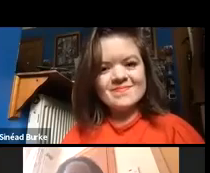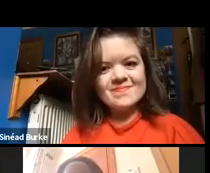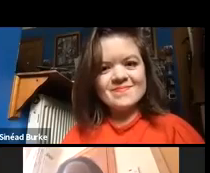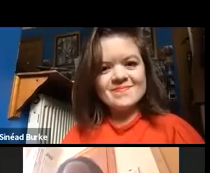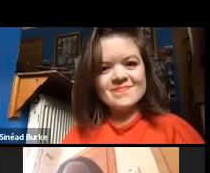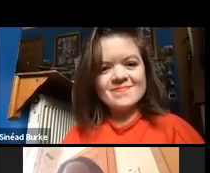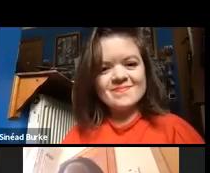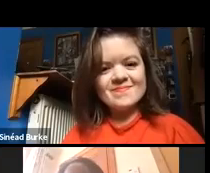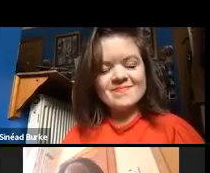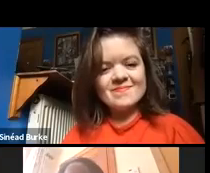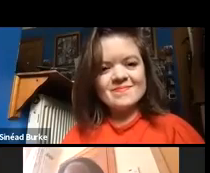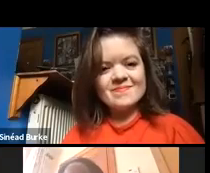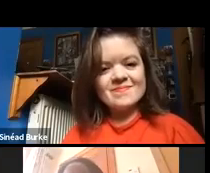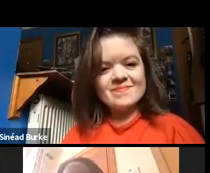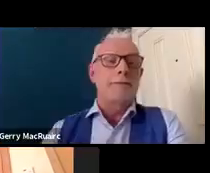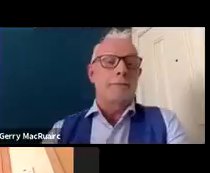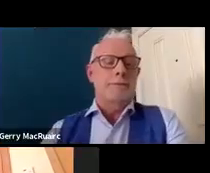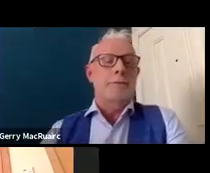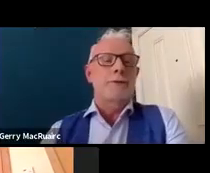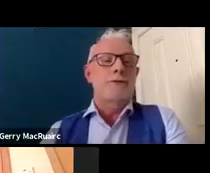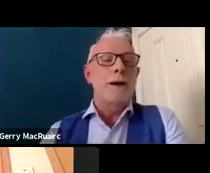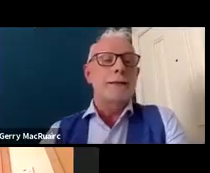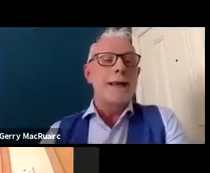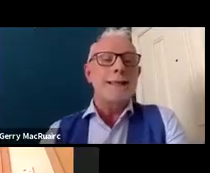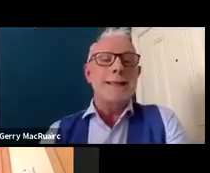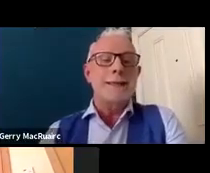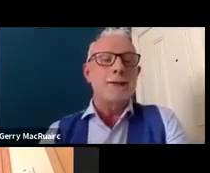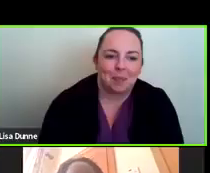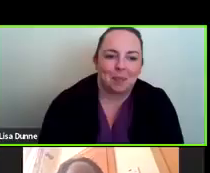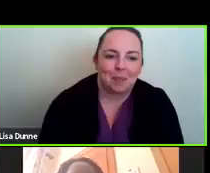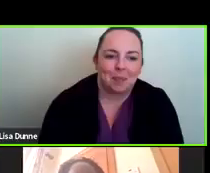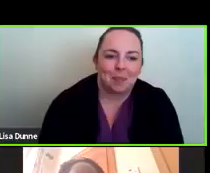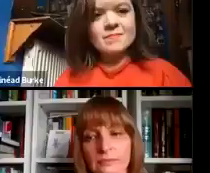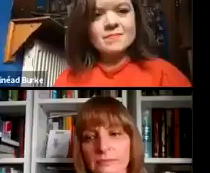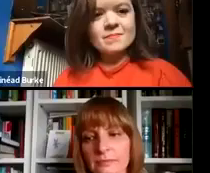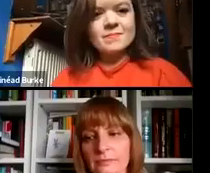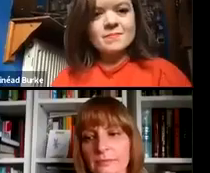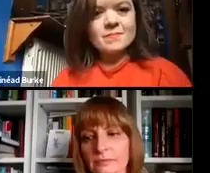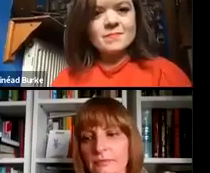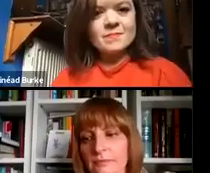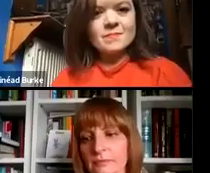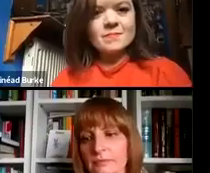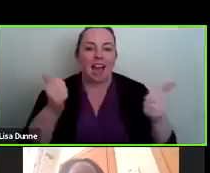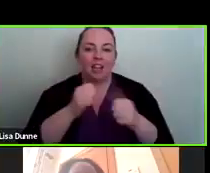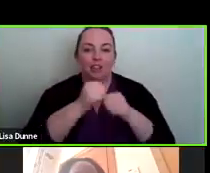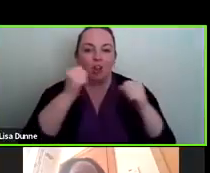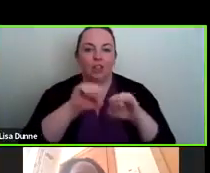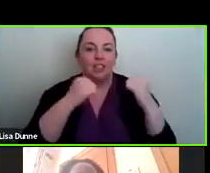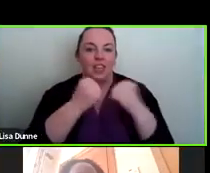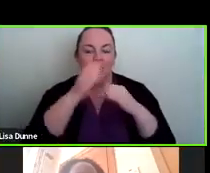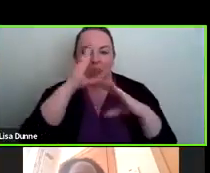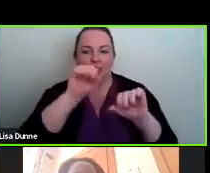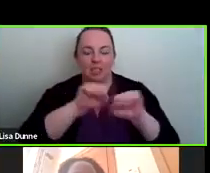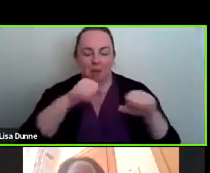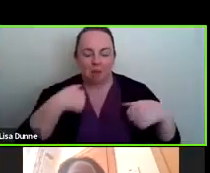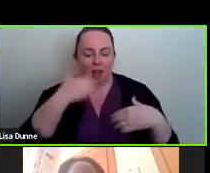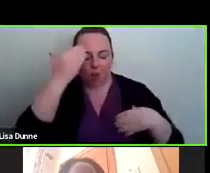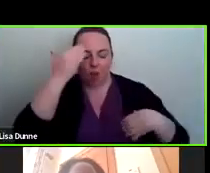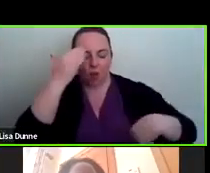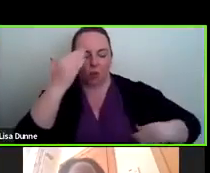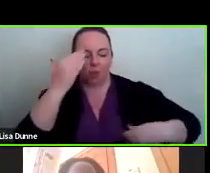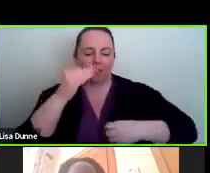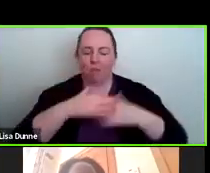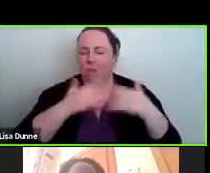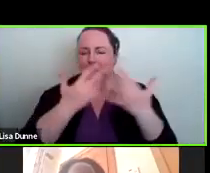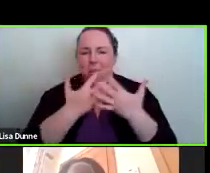I think that at the center of any strong society is a strong education system. I think we know that for many,